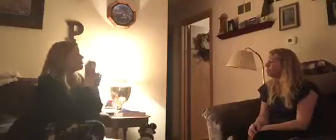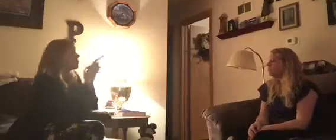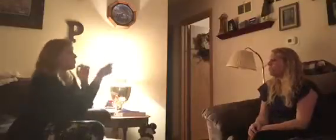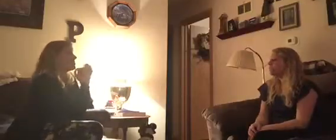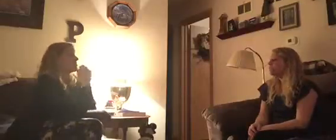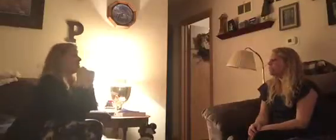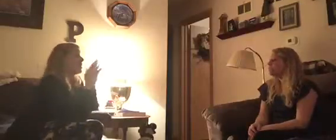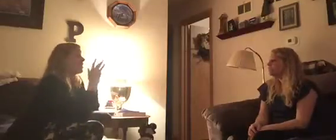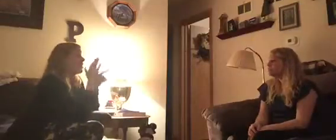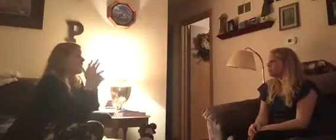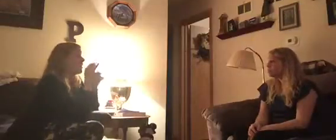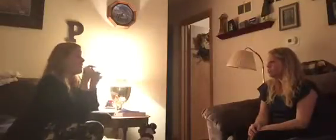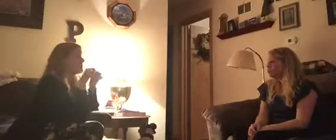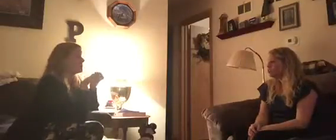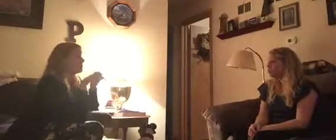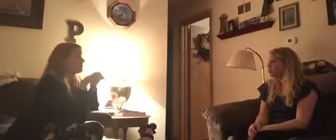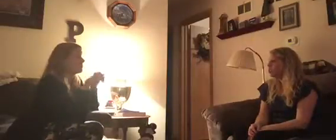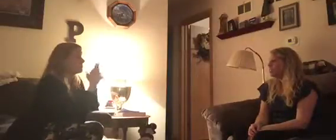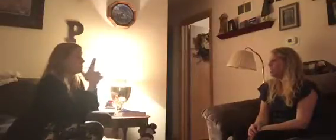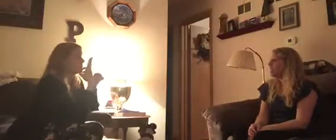Yeah. So you're saying